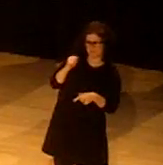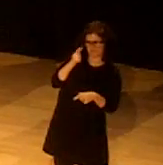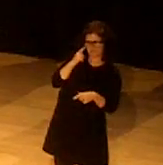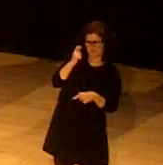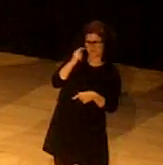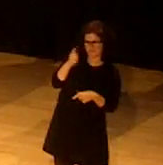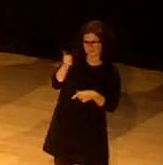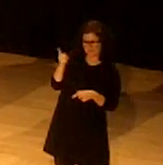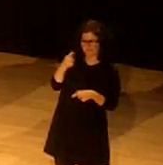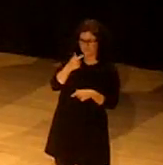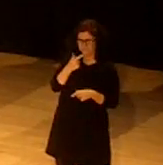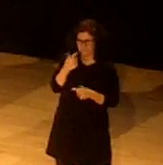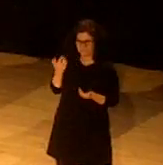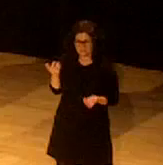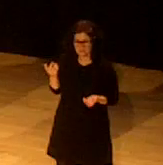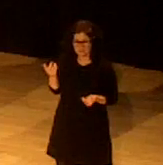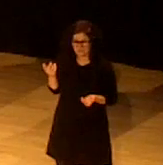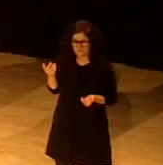element of,